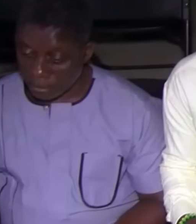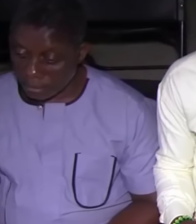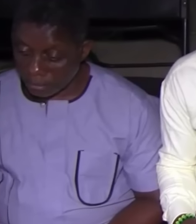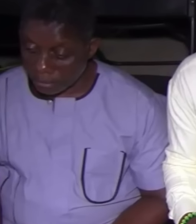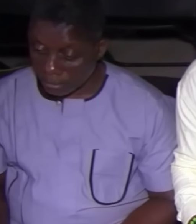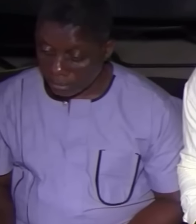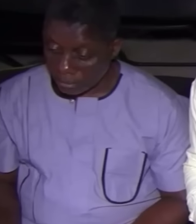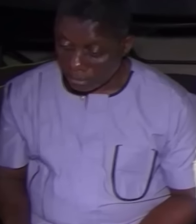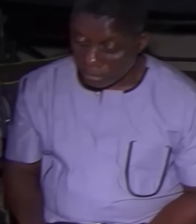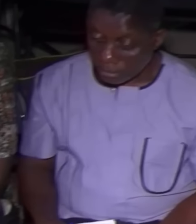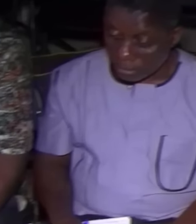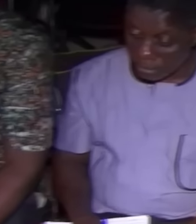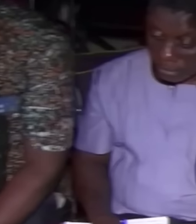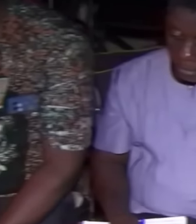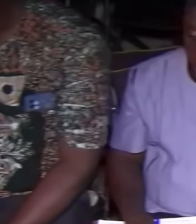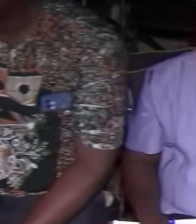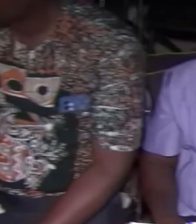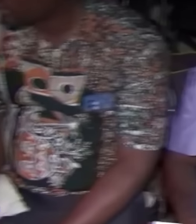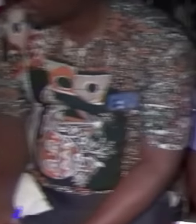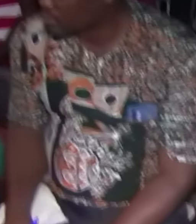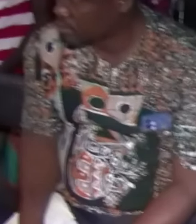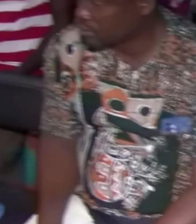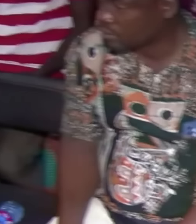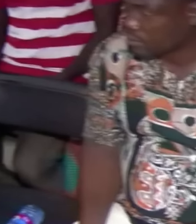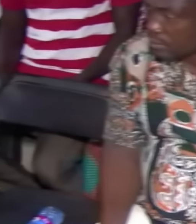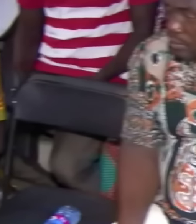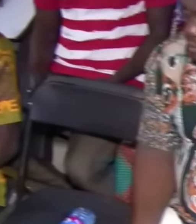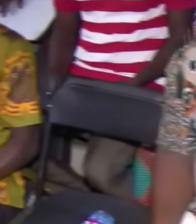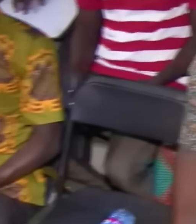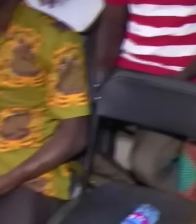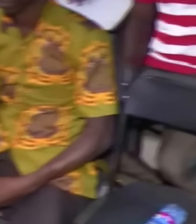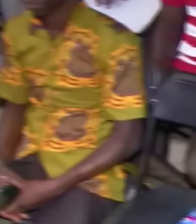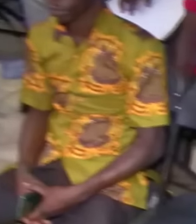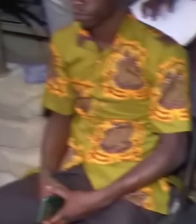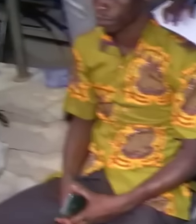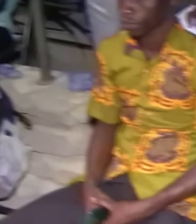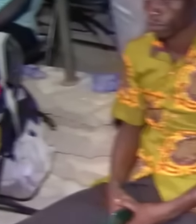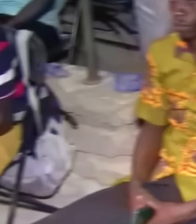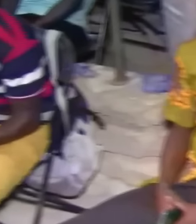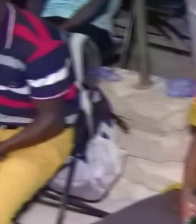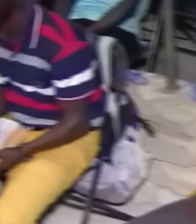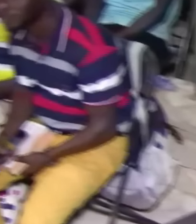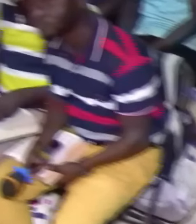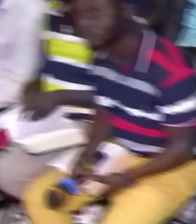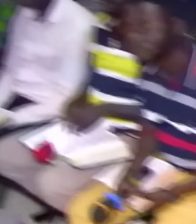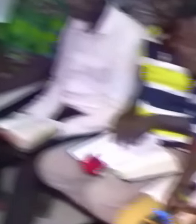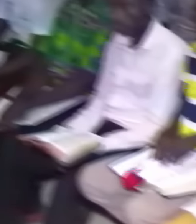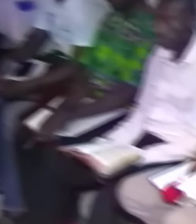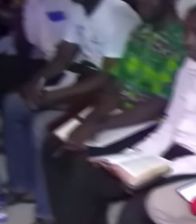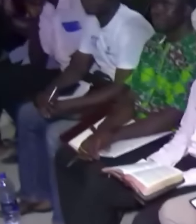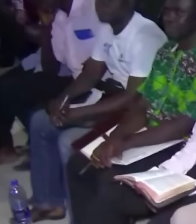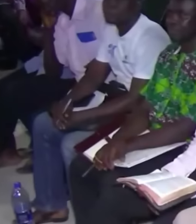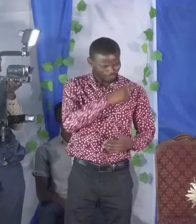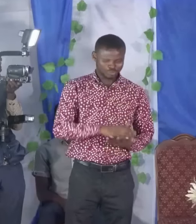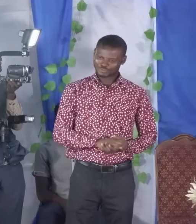say, "Yeah." "Oh, good, good, good, good, good. I got a question for you." And I'm say, "Uh-huh." "So, do